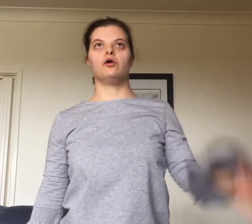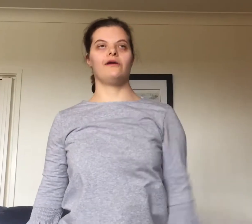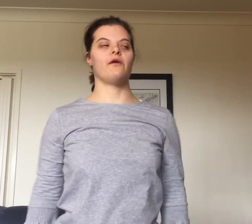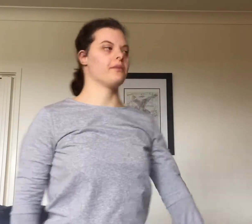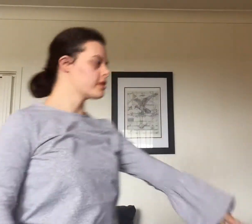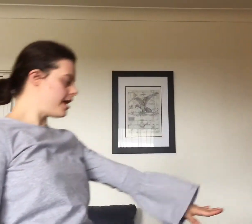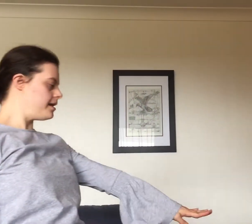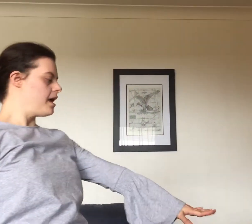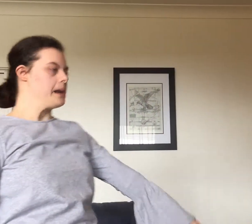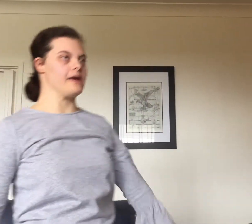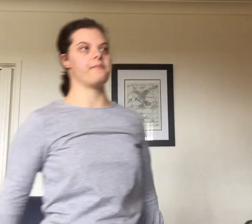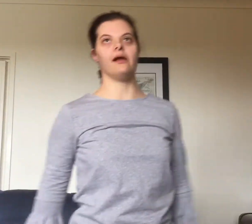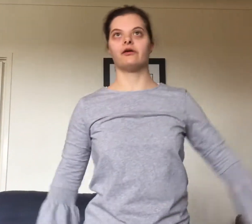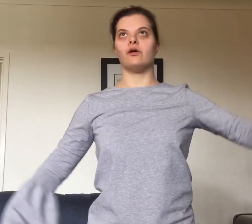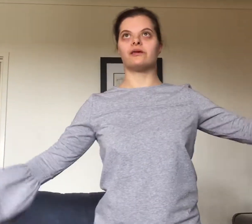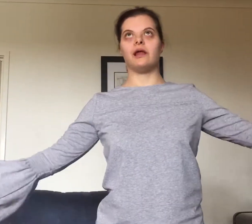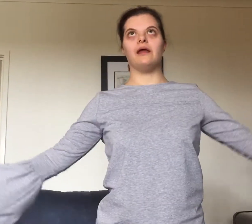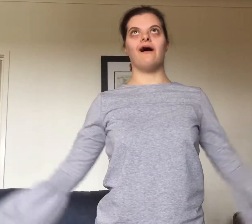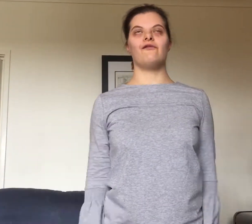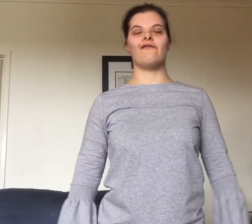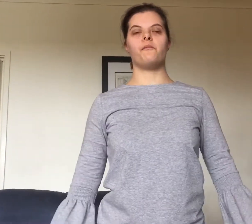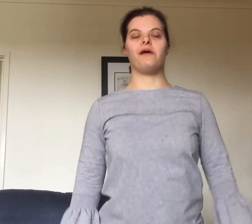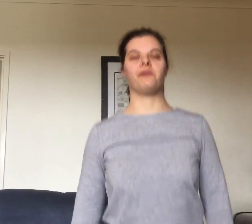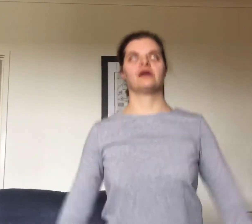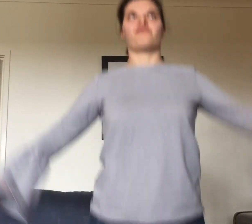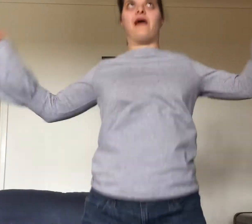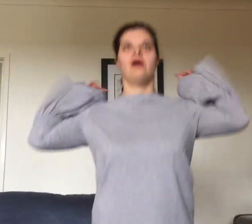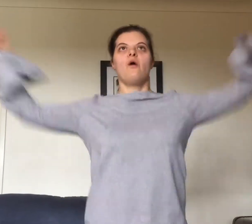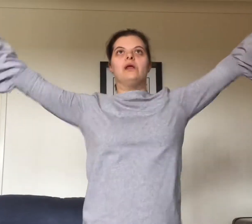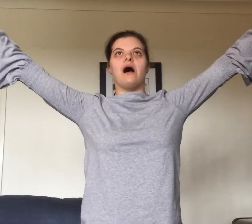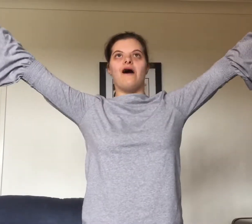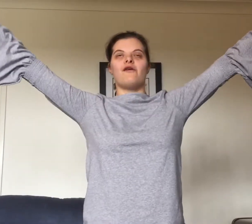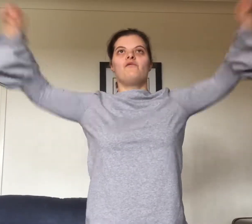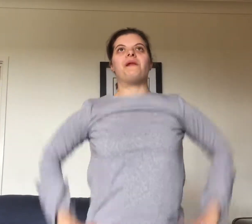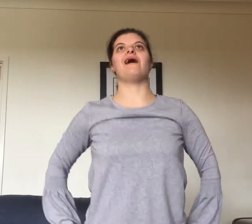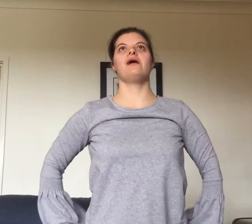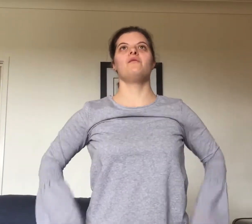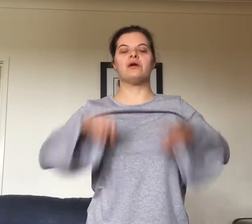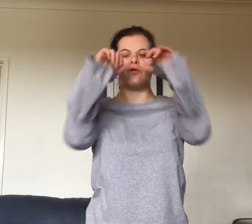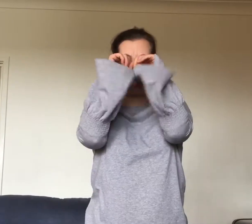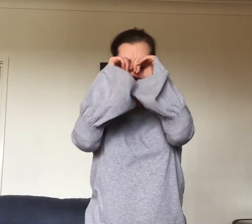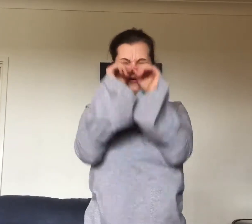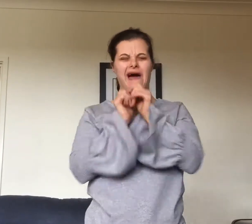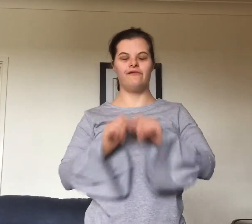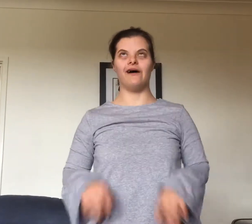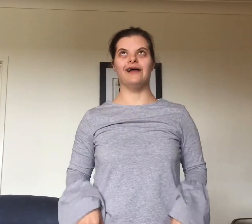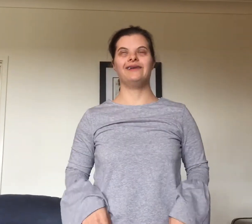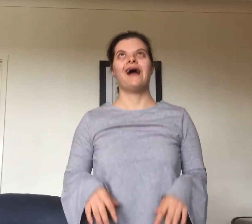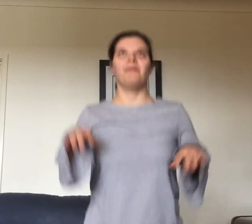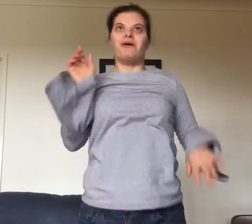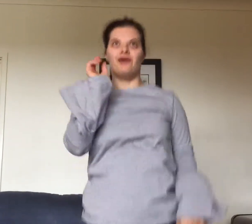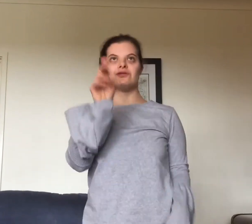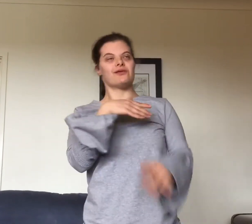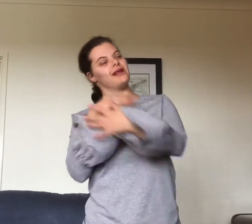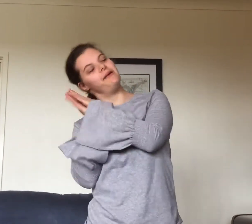I couldn't leave you on my side. Now you're part of the cosplaying, I'd rather be your fan. We laugh, we play, we cry, we have fun. I put you to sleep.